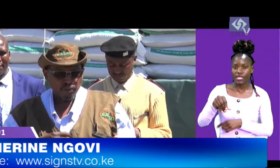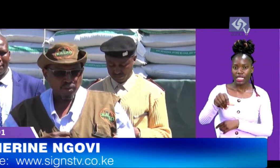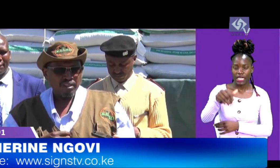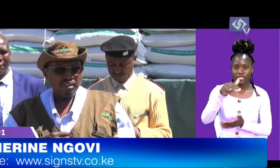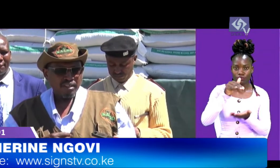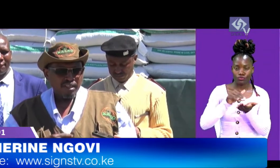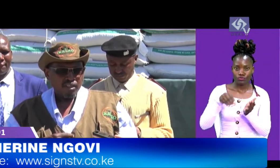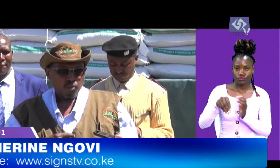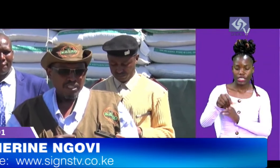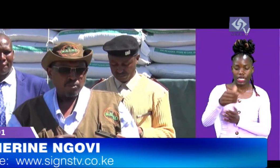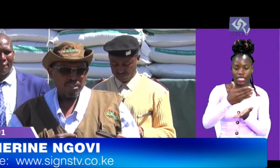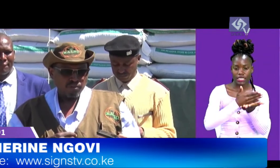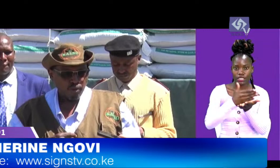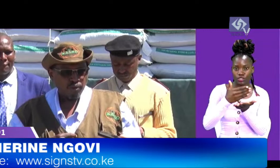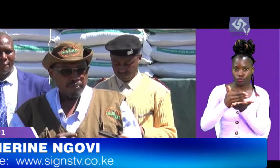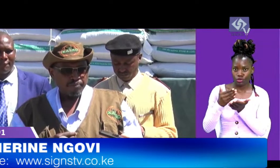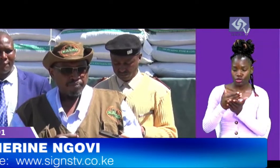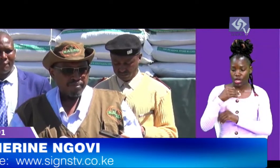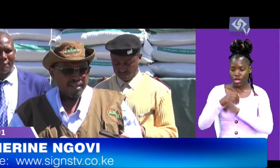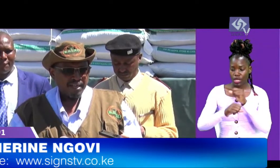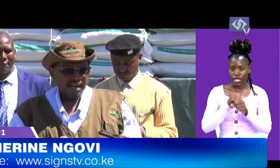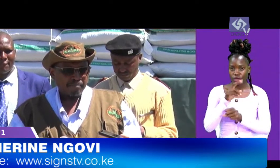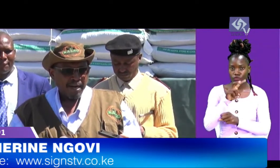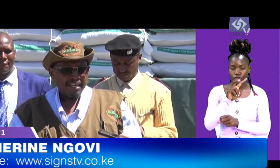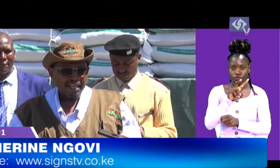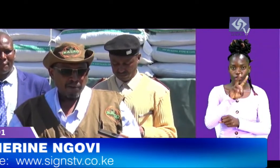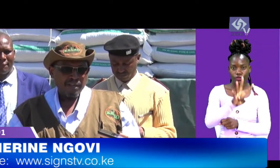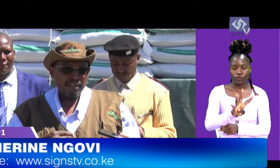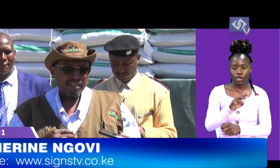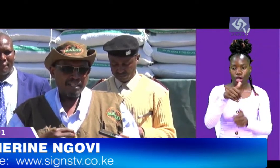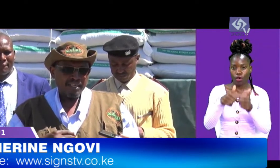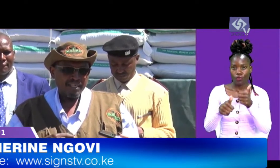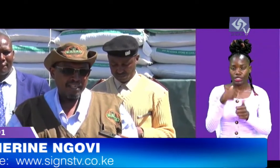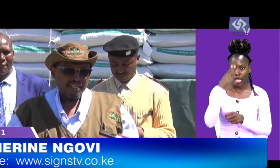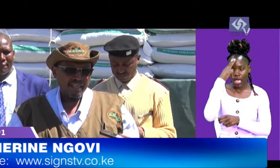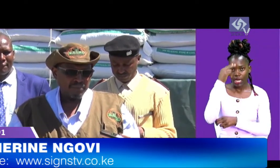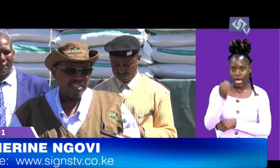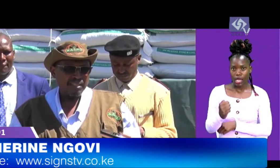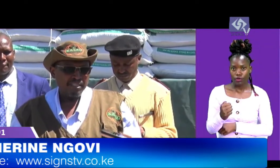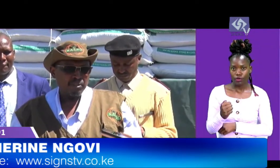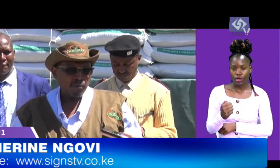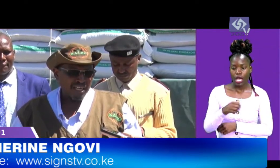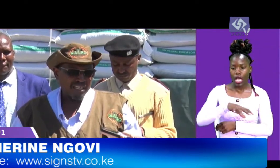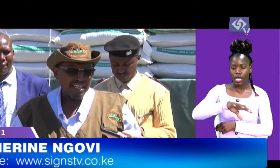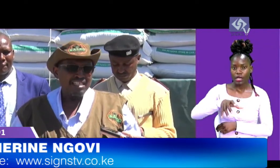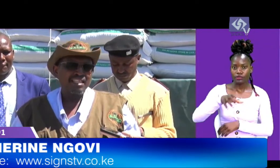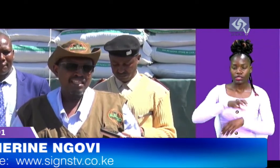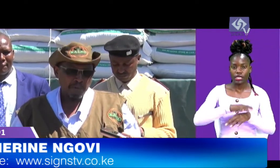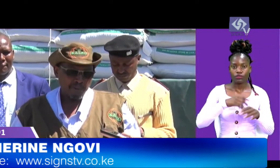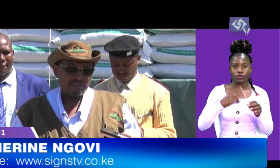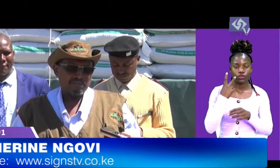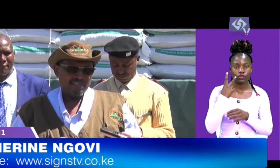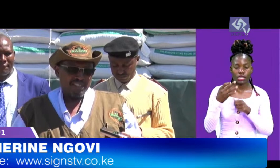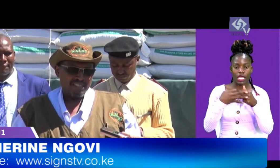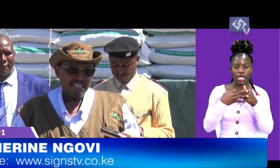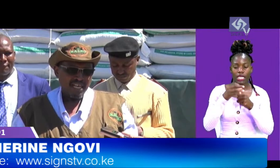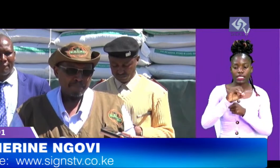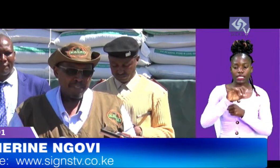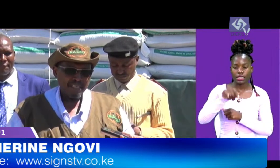distribution 2024 ambaye Narok county itapata 280,000. Sasa hapa hii ni